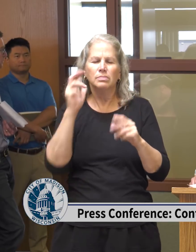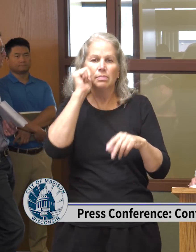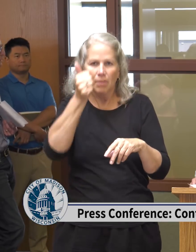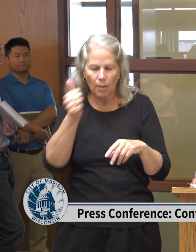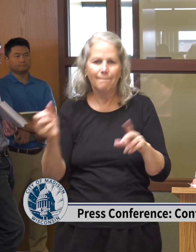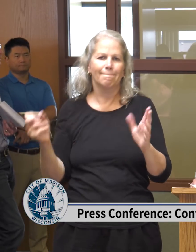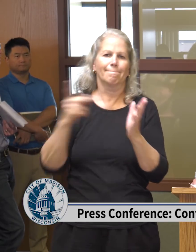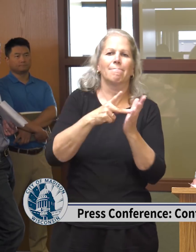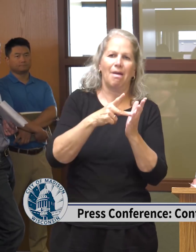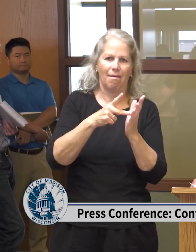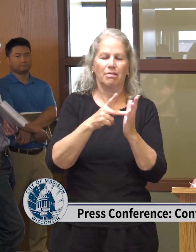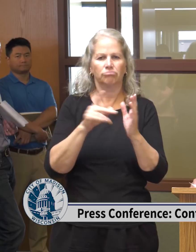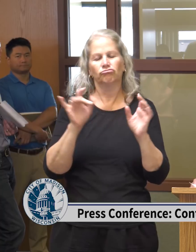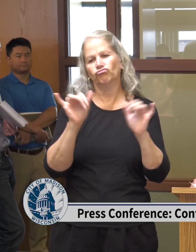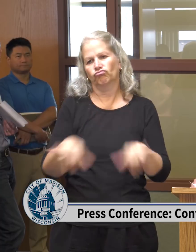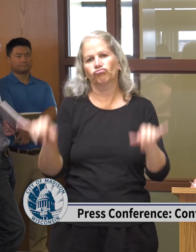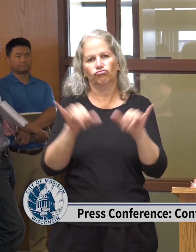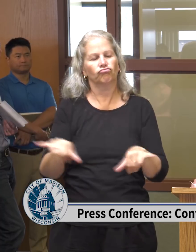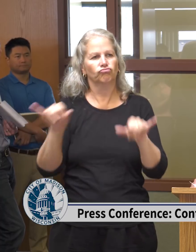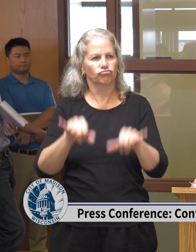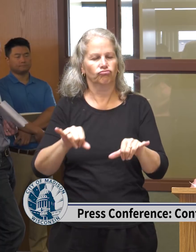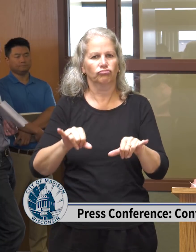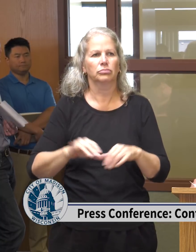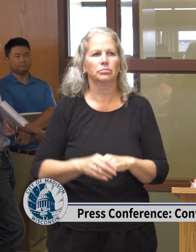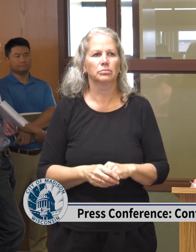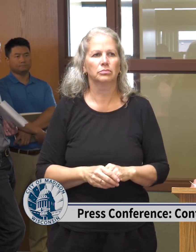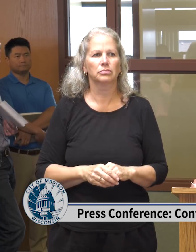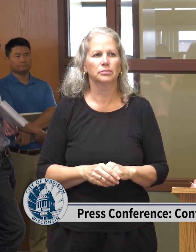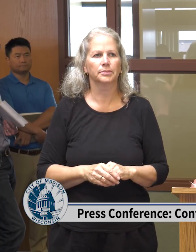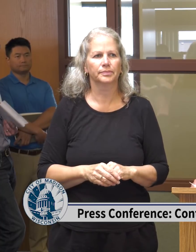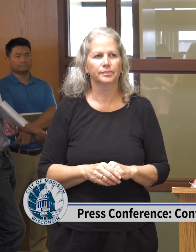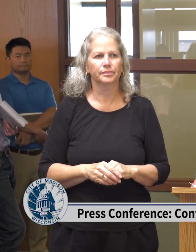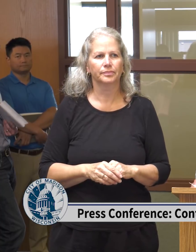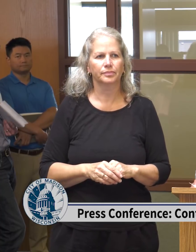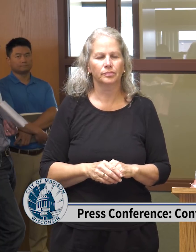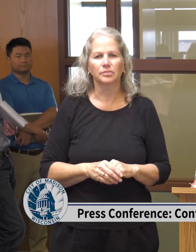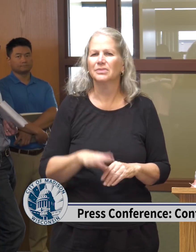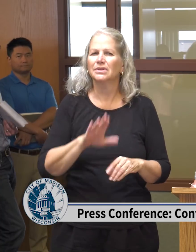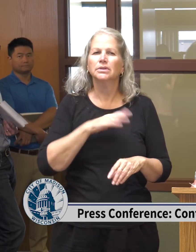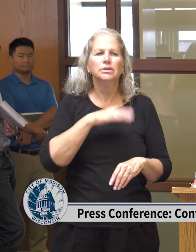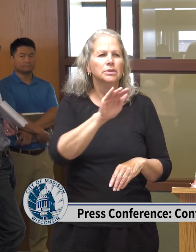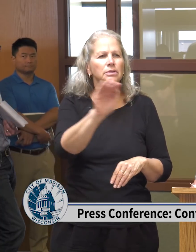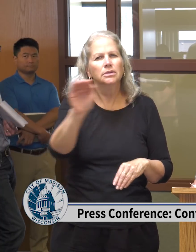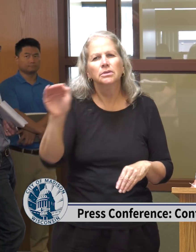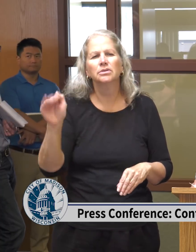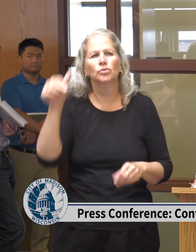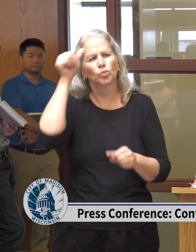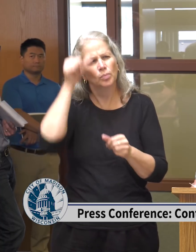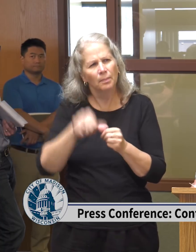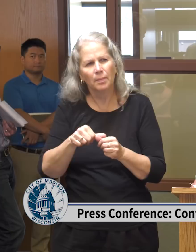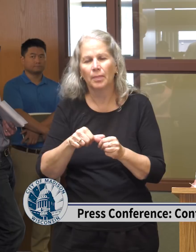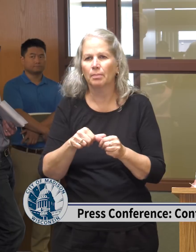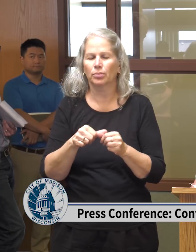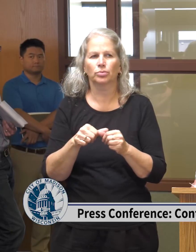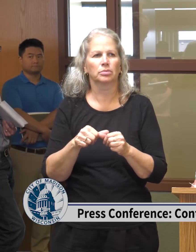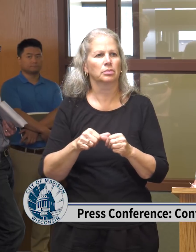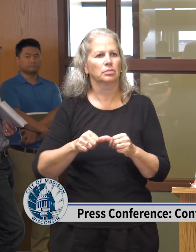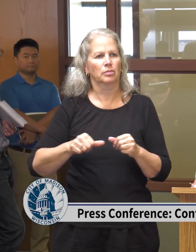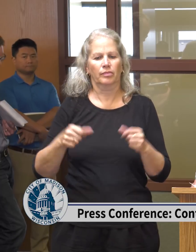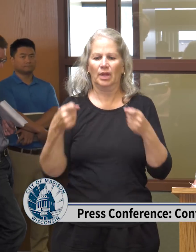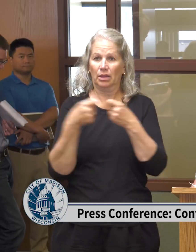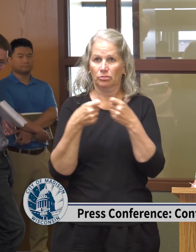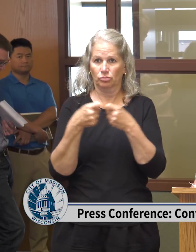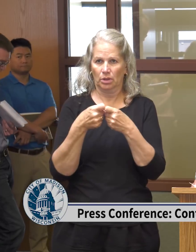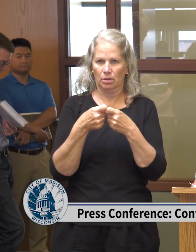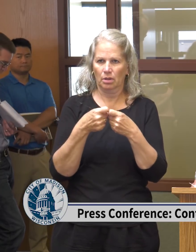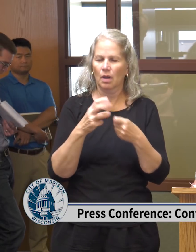electricity and water do not mix. If any kind of electrical unit in your